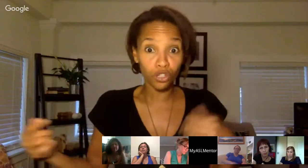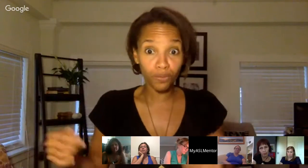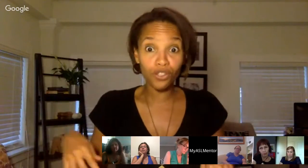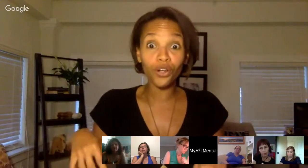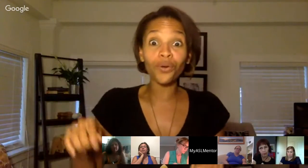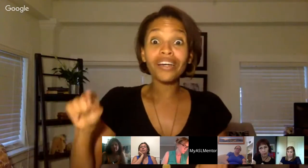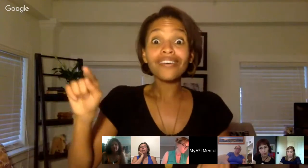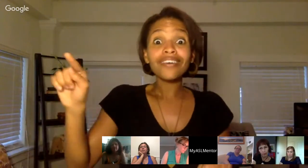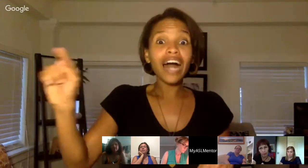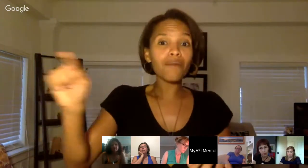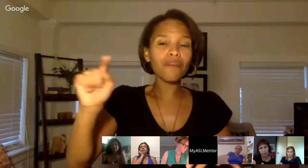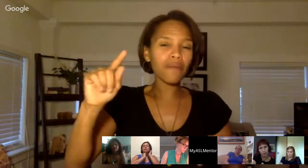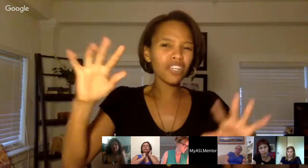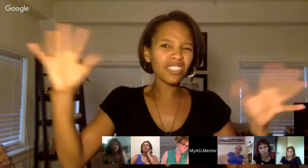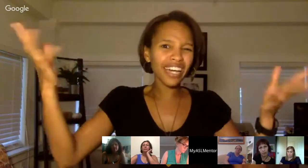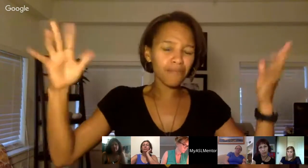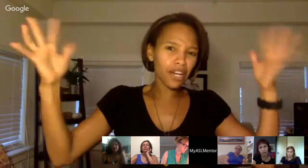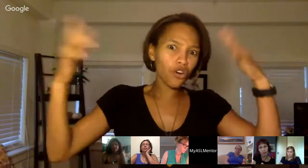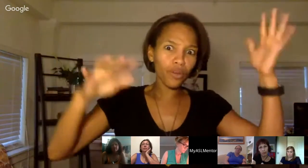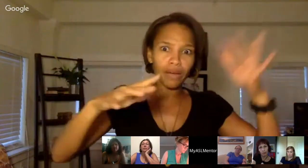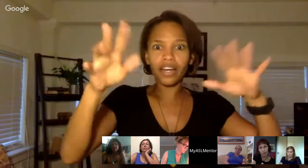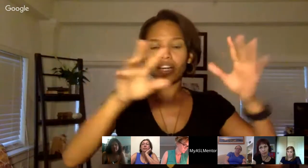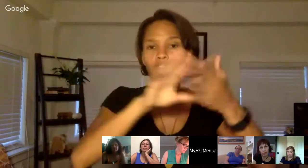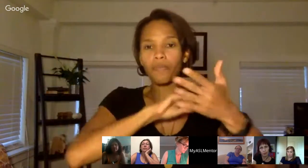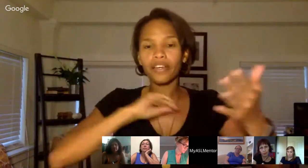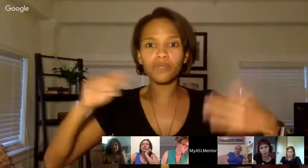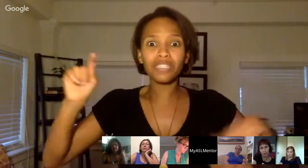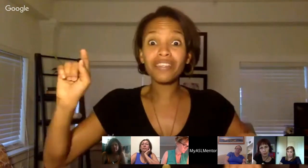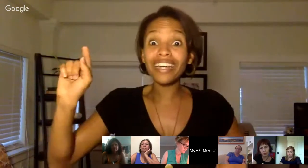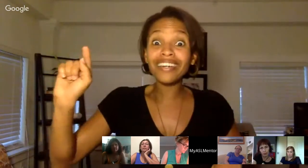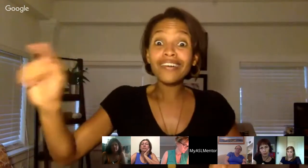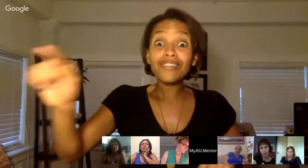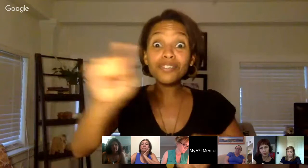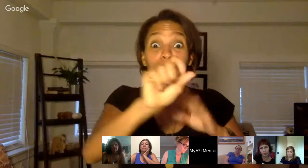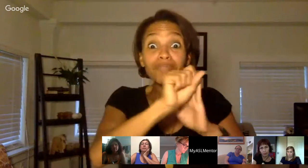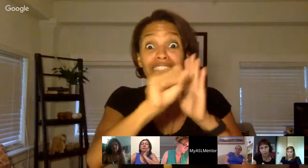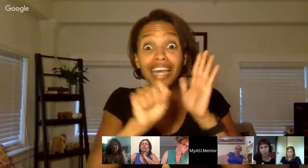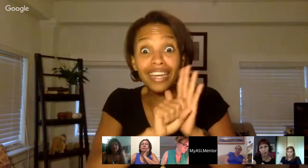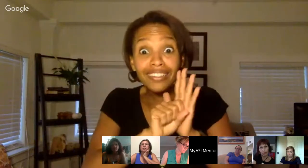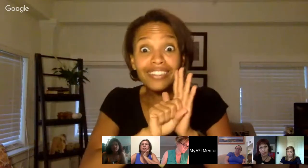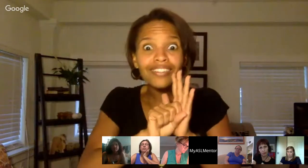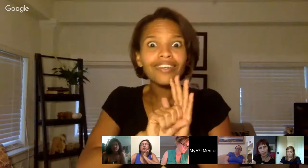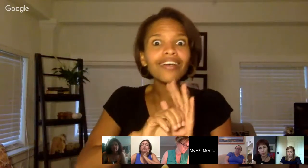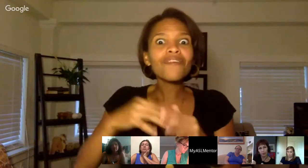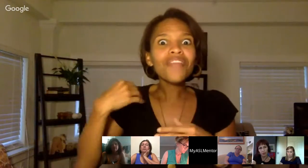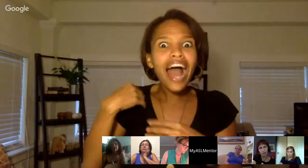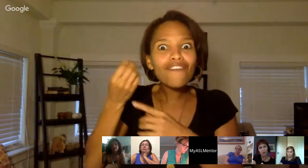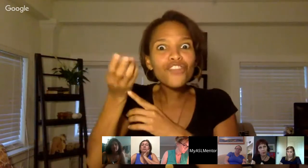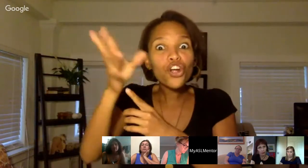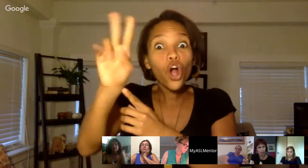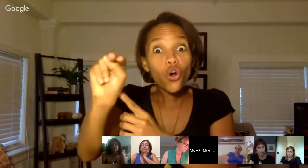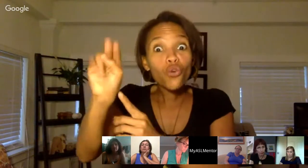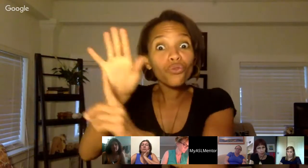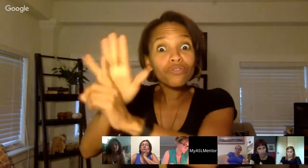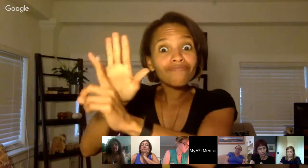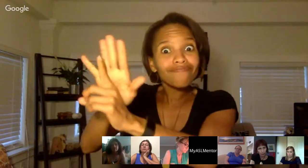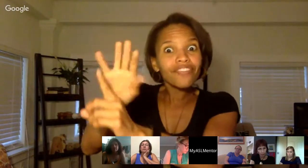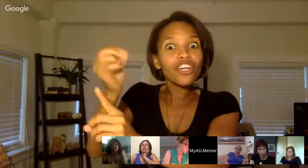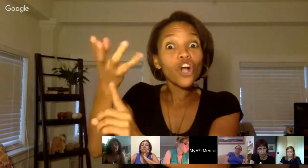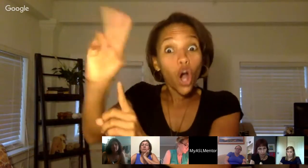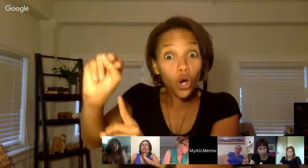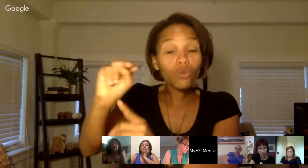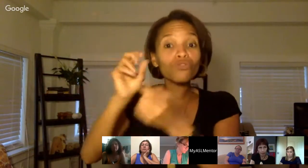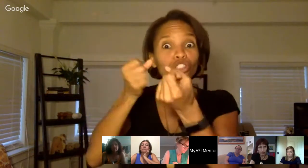own support groups. So I'm gonna sign up my own, I'm not gonna copy his, but something like, some states have their own